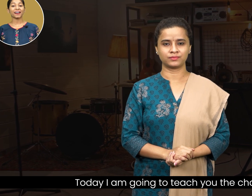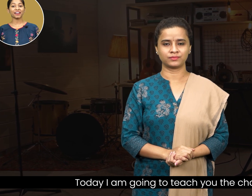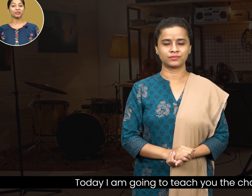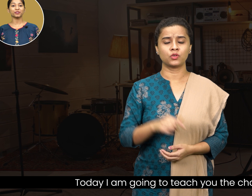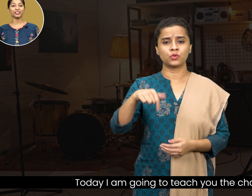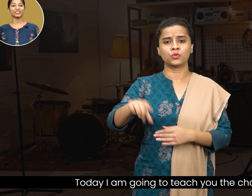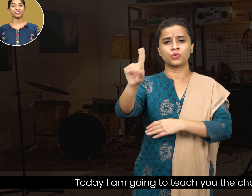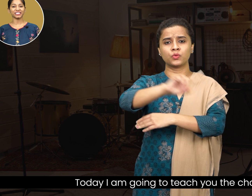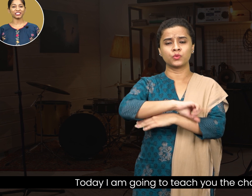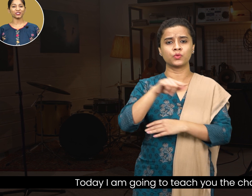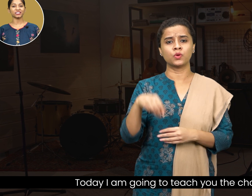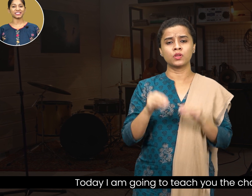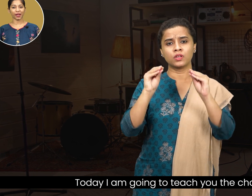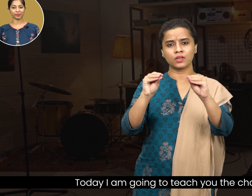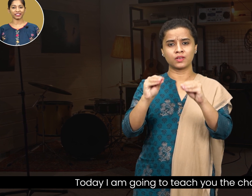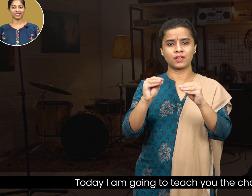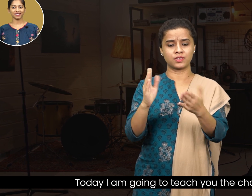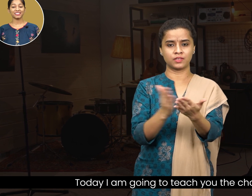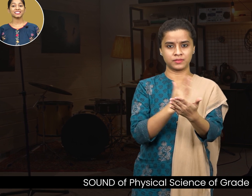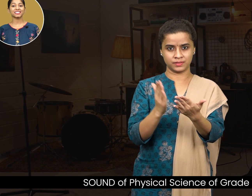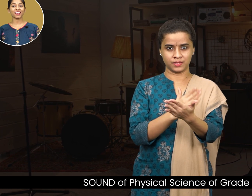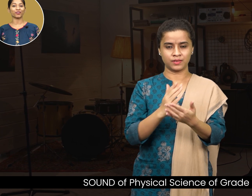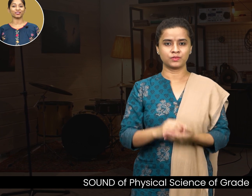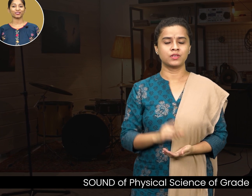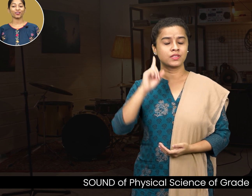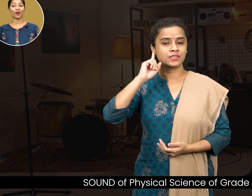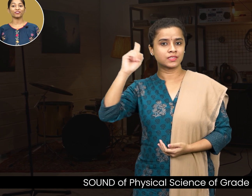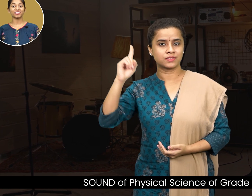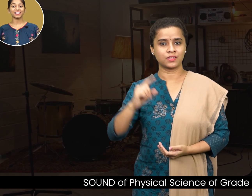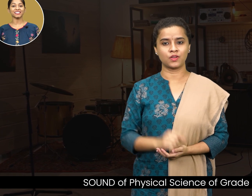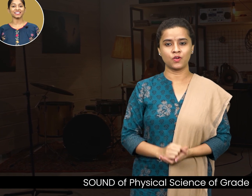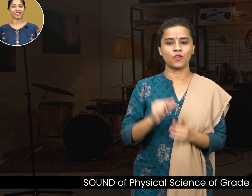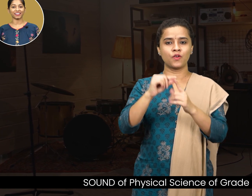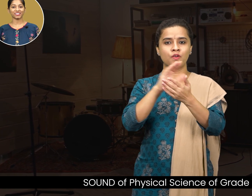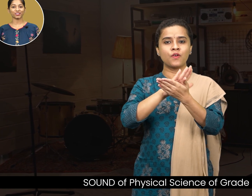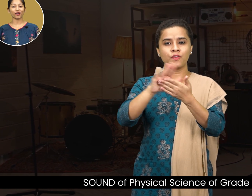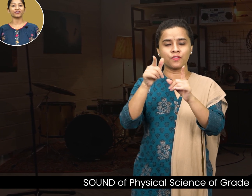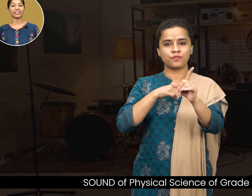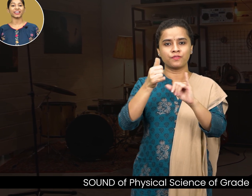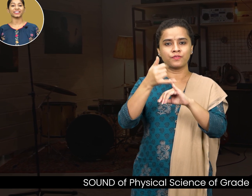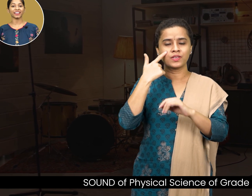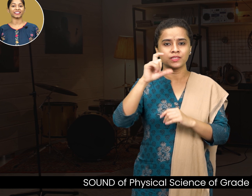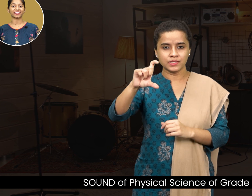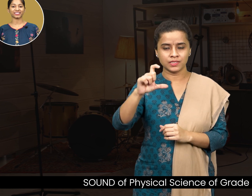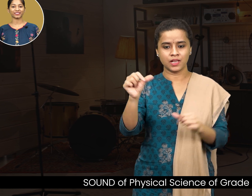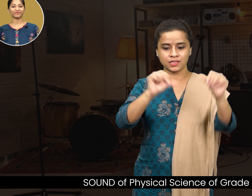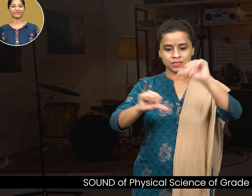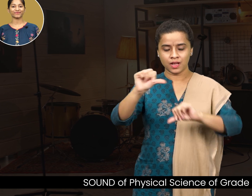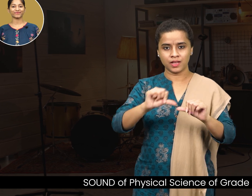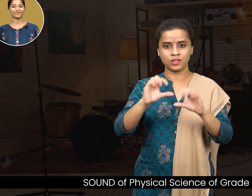Today I am going to teach you the chapter Sound of Physical Science of grade